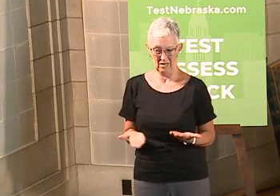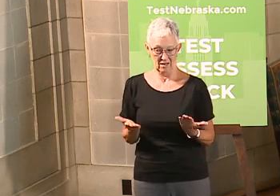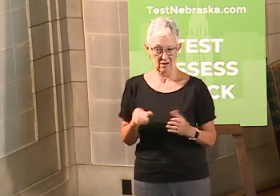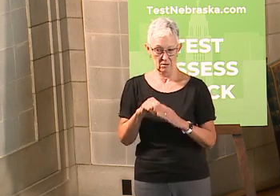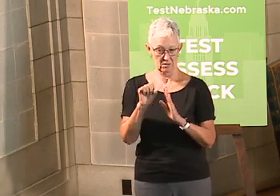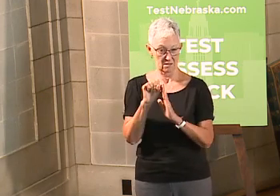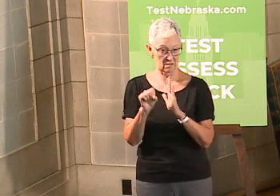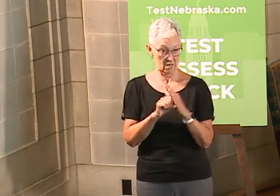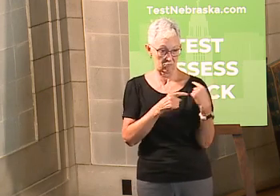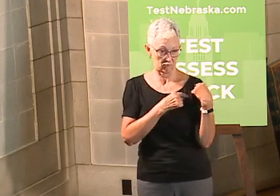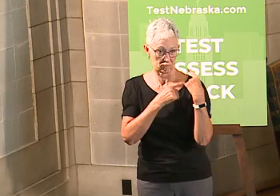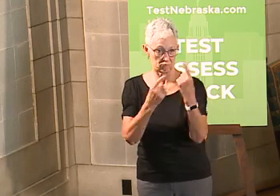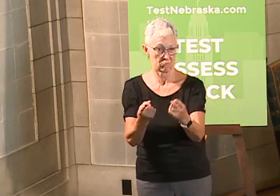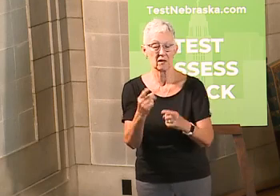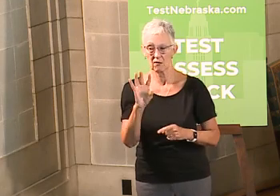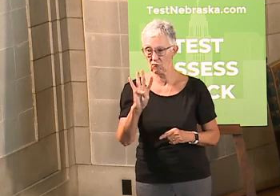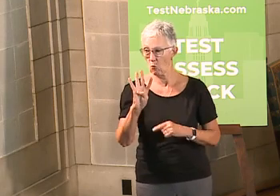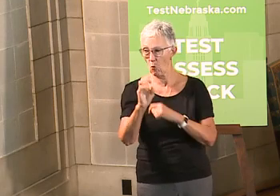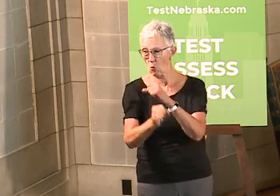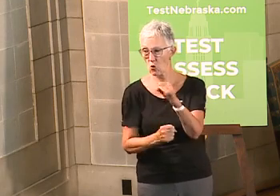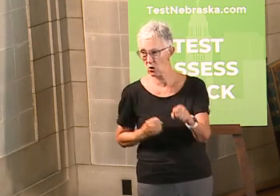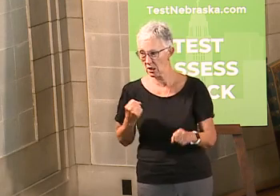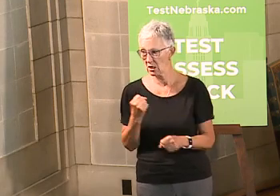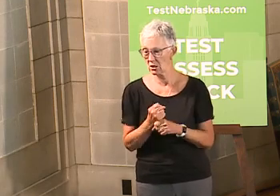program. It's the